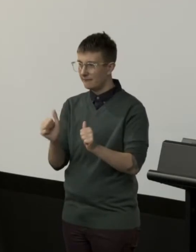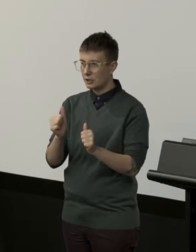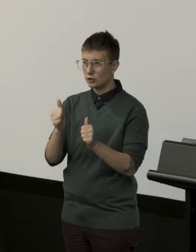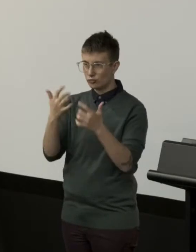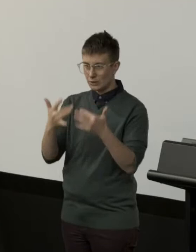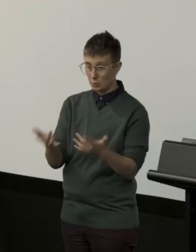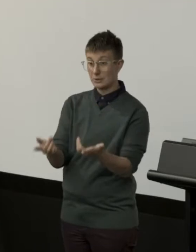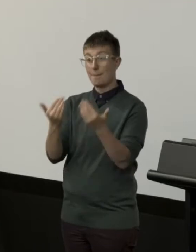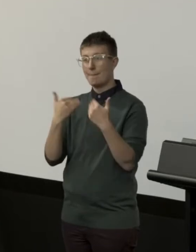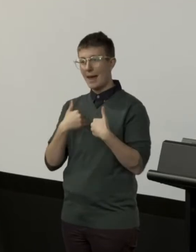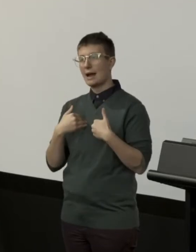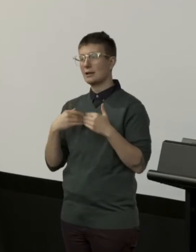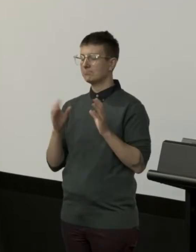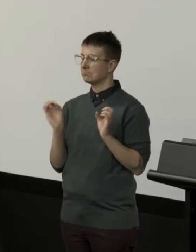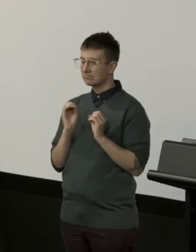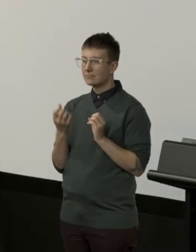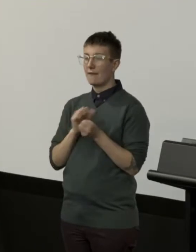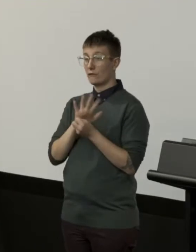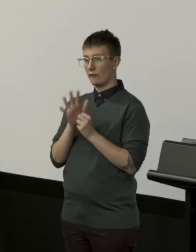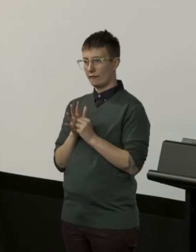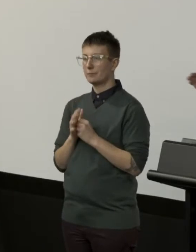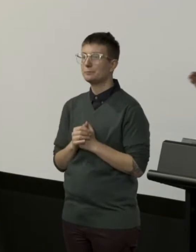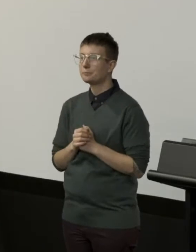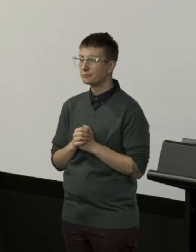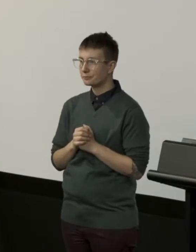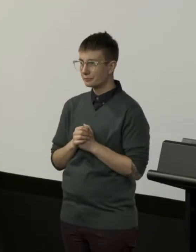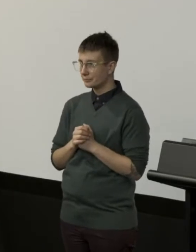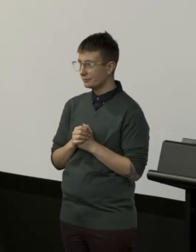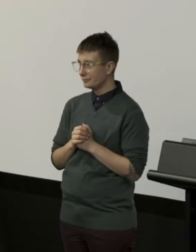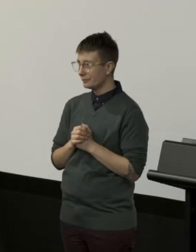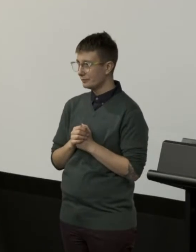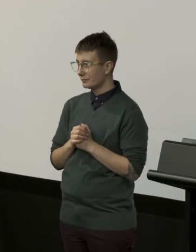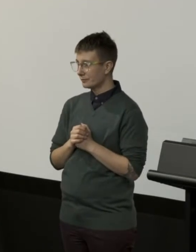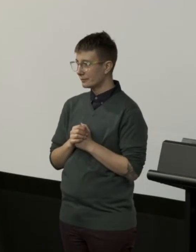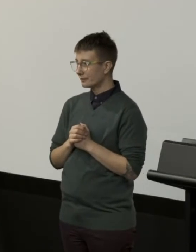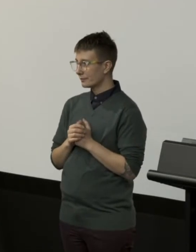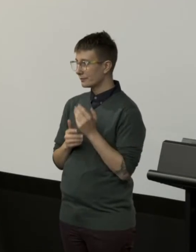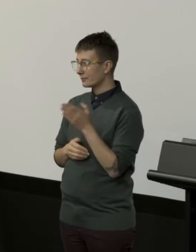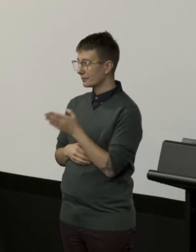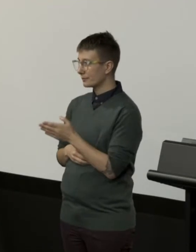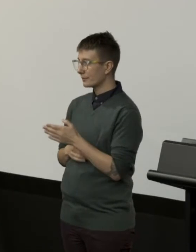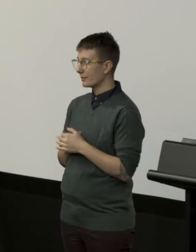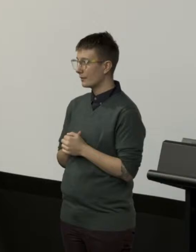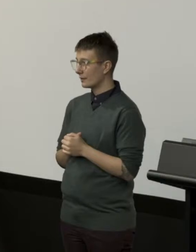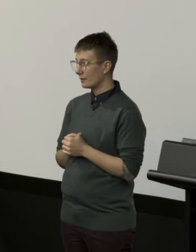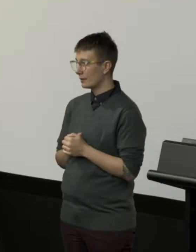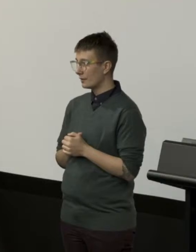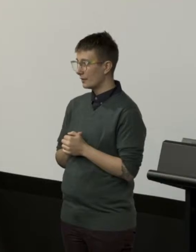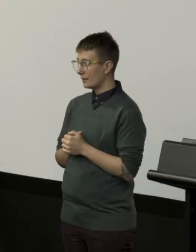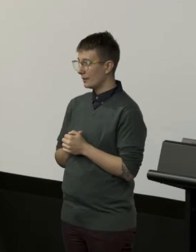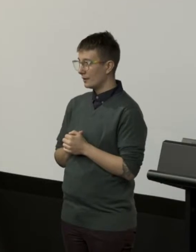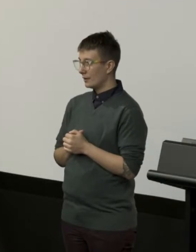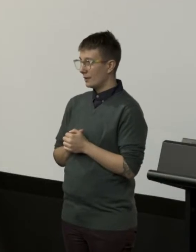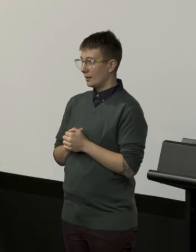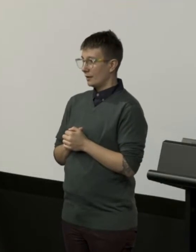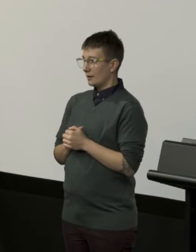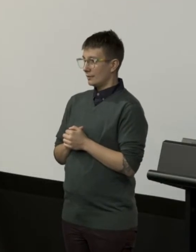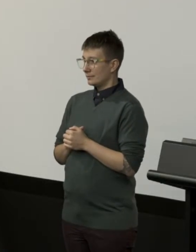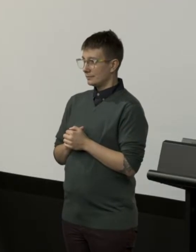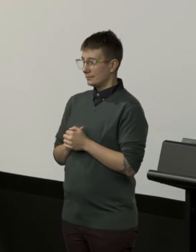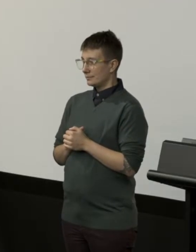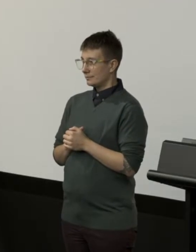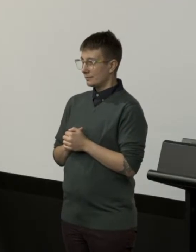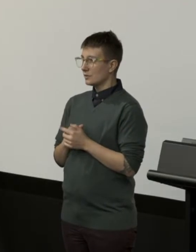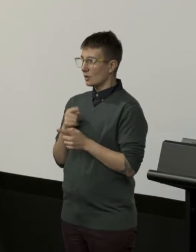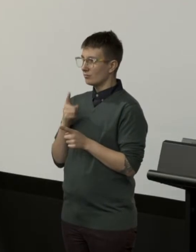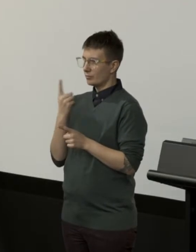or at the end of their 14-day quarantine period. There was a question here. Dr. Bloomfield, David Skegg told Mike Hosking he fears there could be